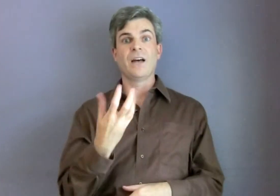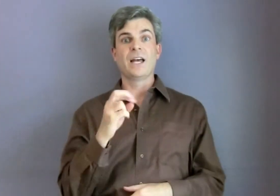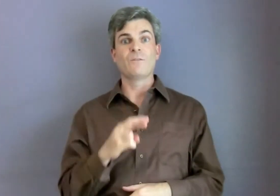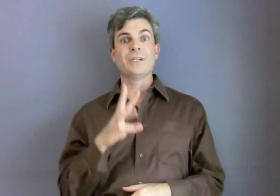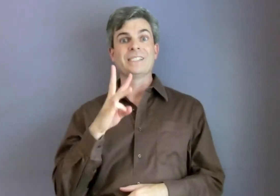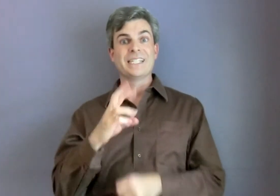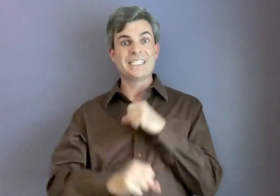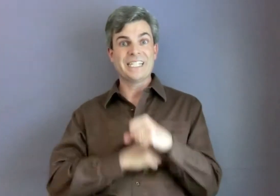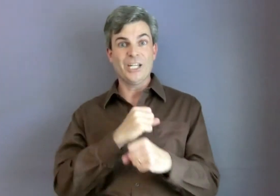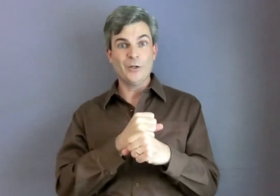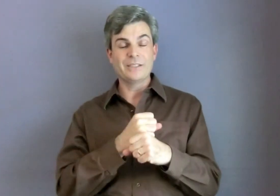it.